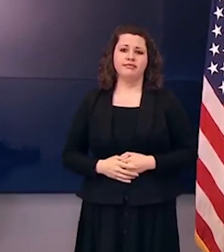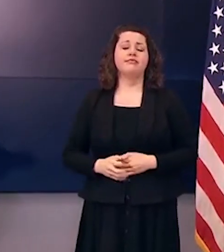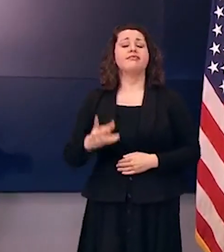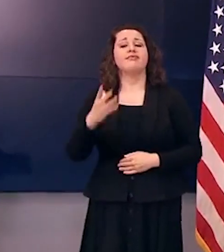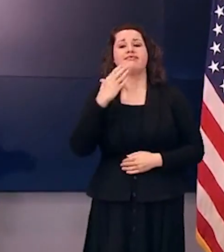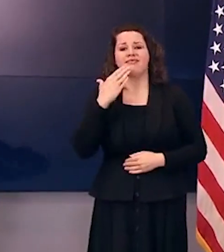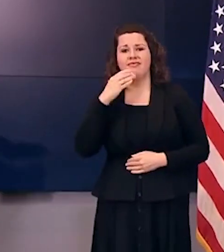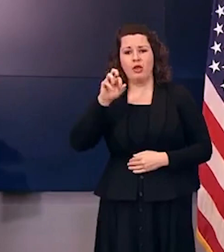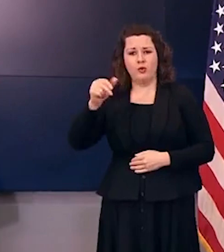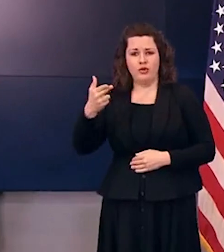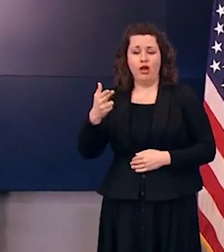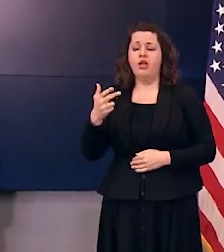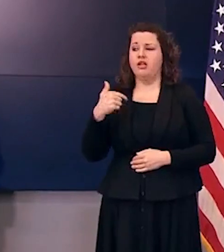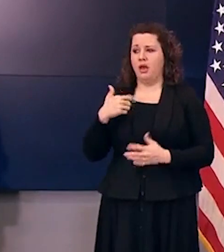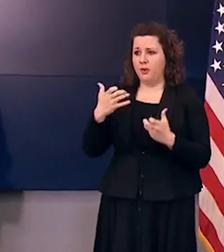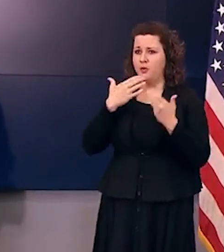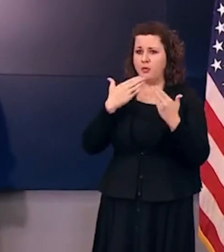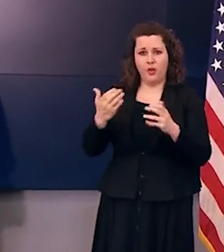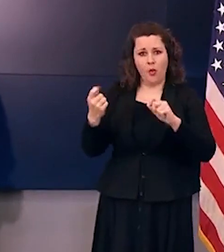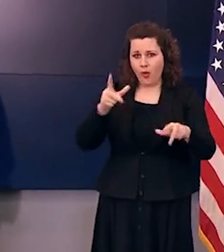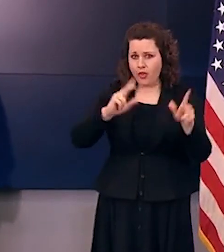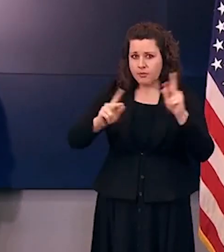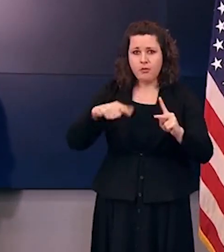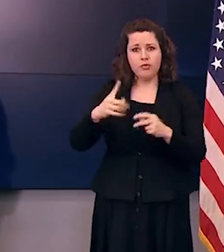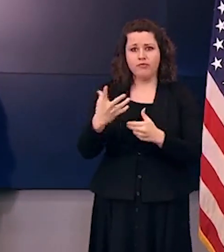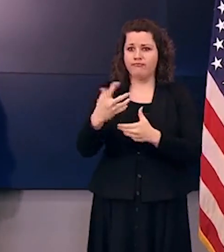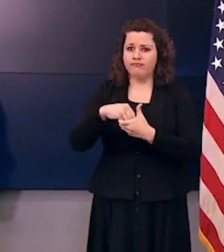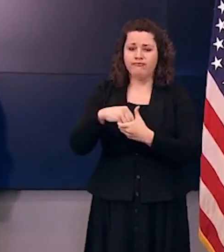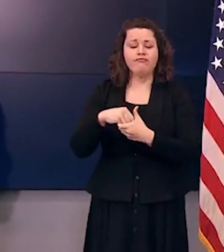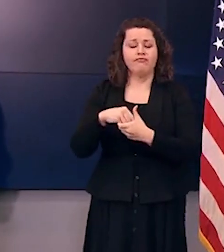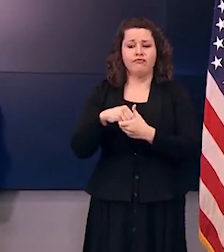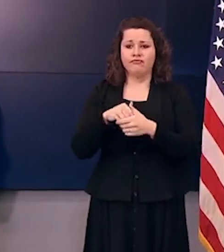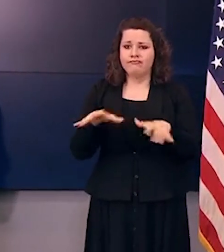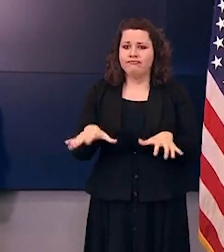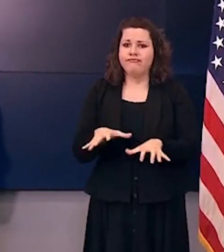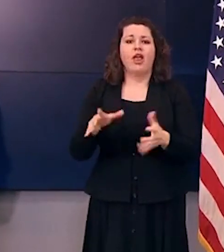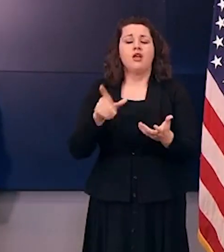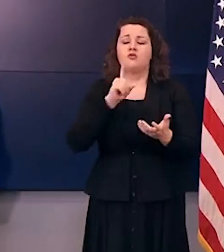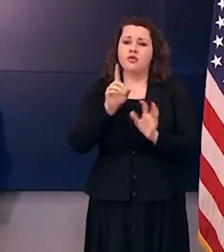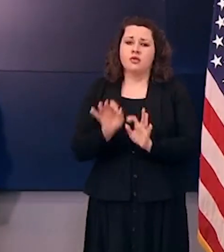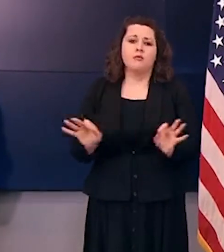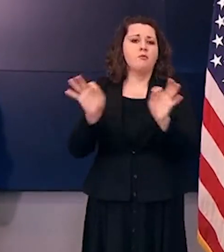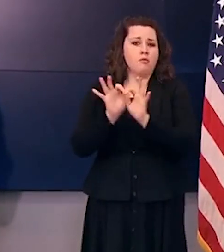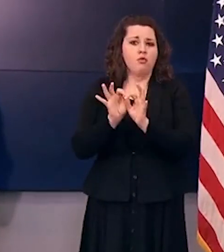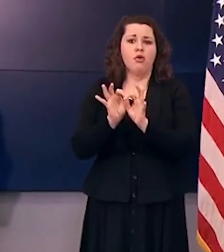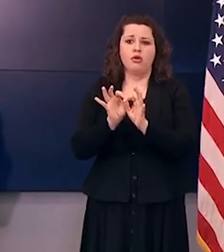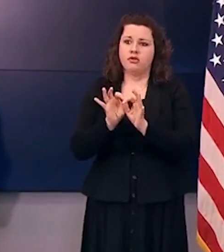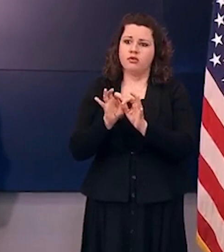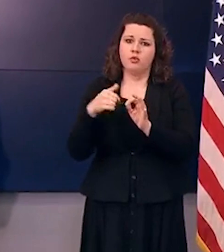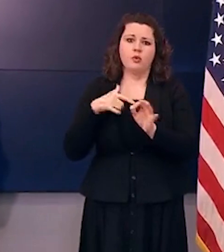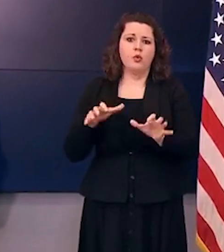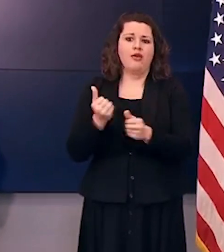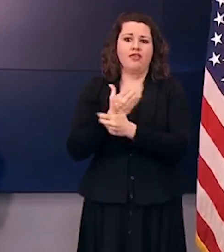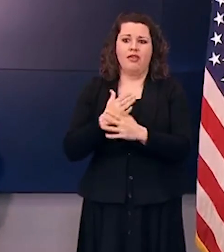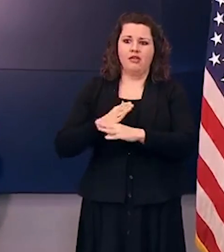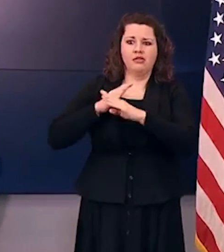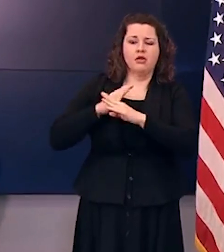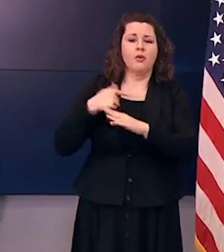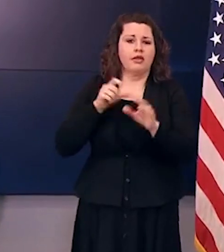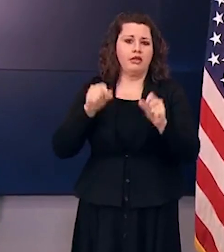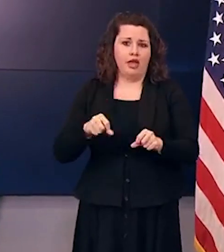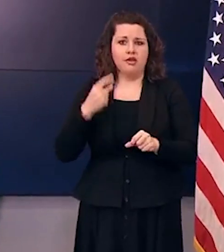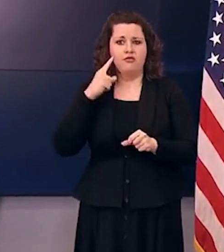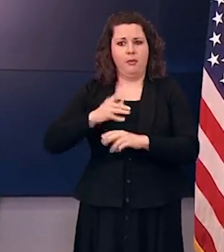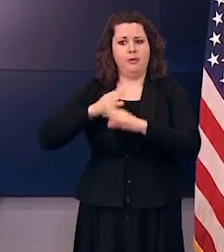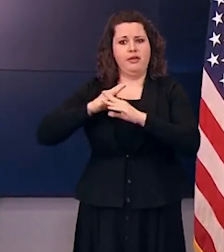Thank you, Sarah. And I do want to thank everyone that's been involved in making this possible. It's so important that we take every precaution that we can to protect our long-term